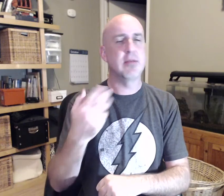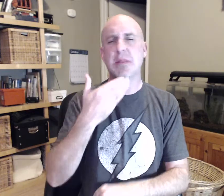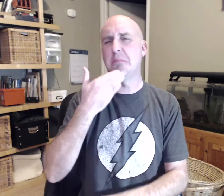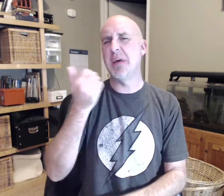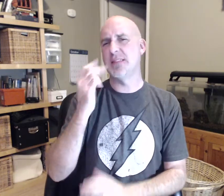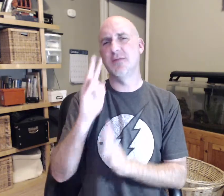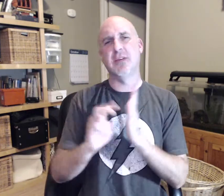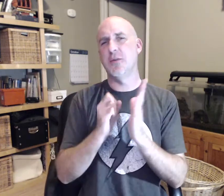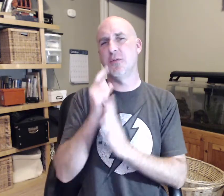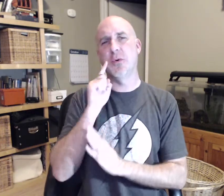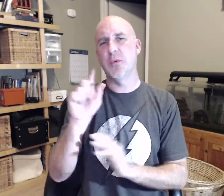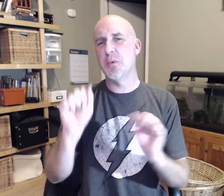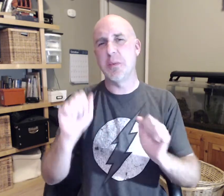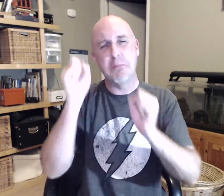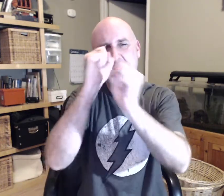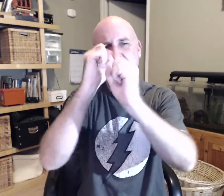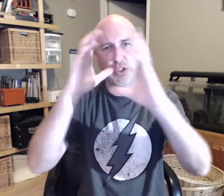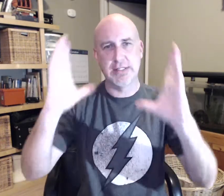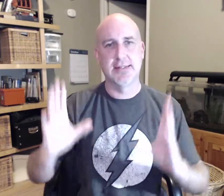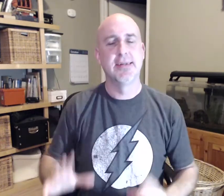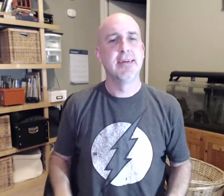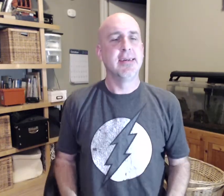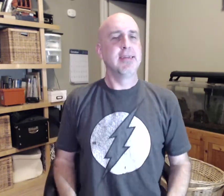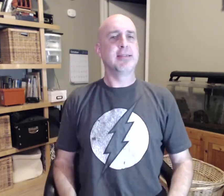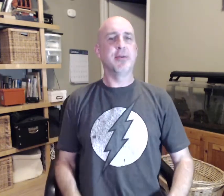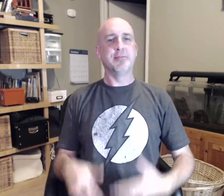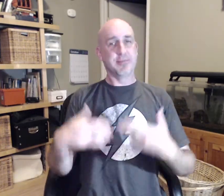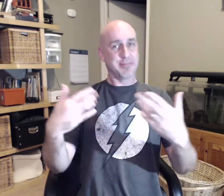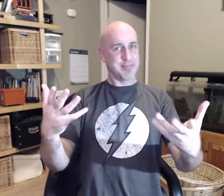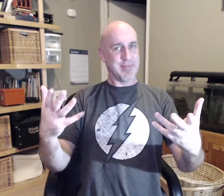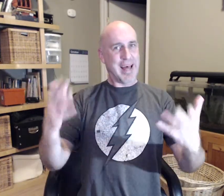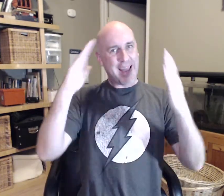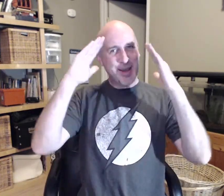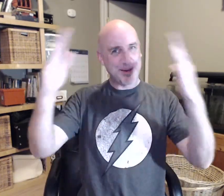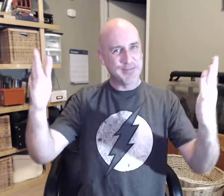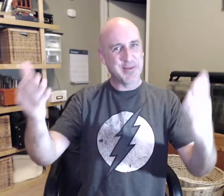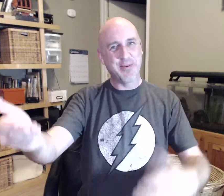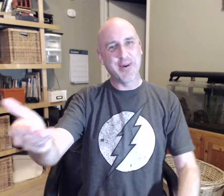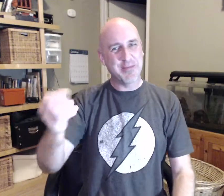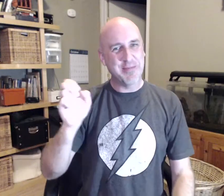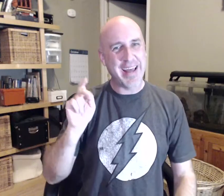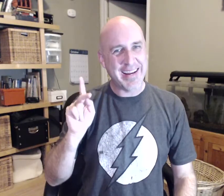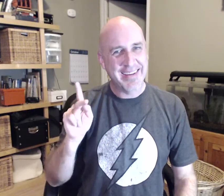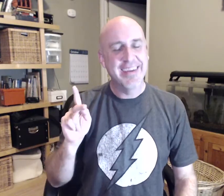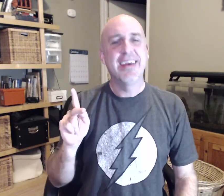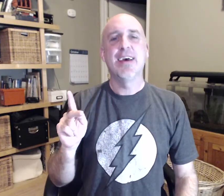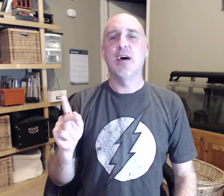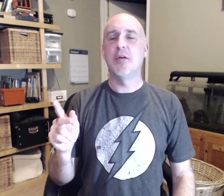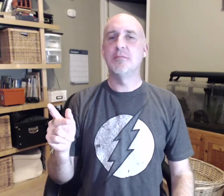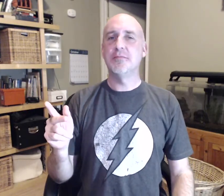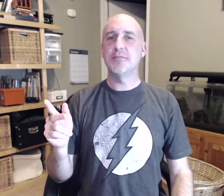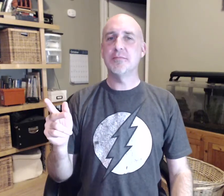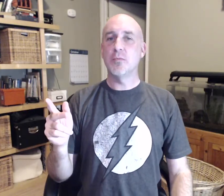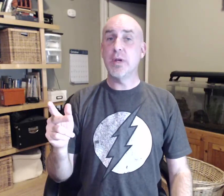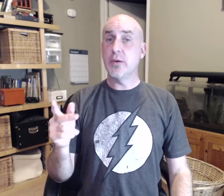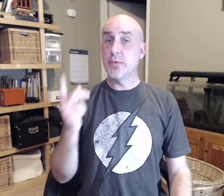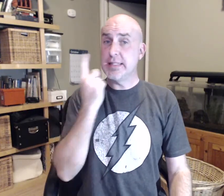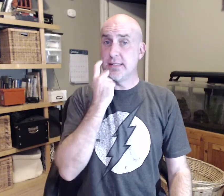be the best video for you that you could imagine. So, hi, and welcome back. We recently